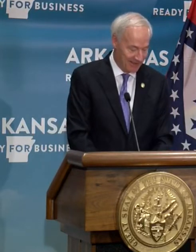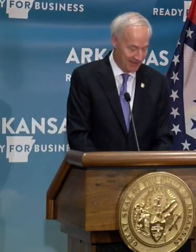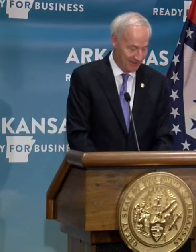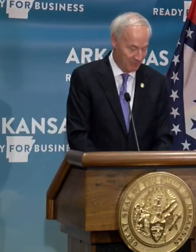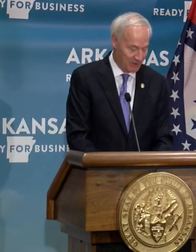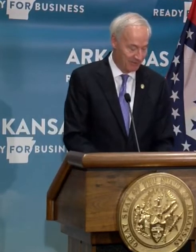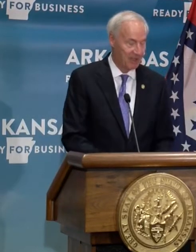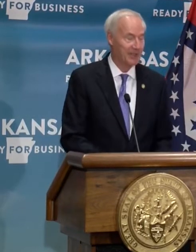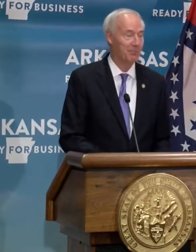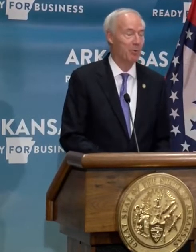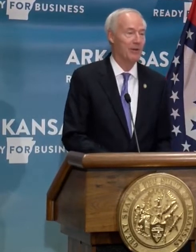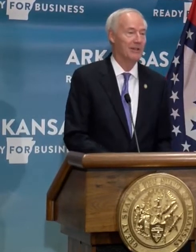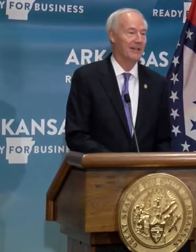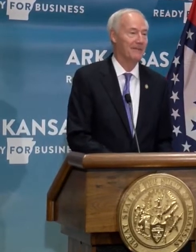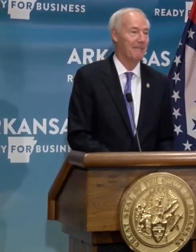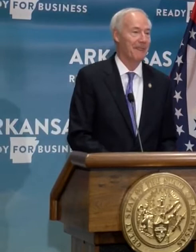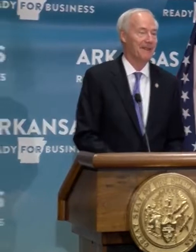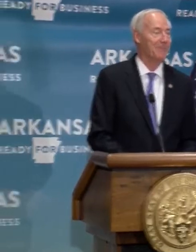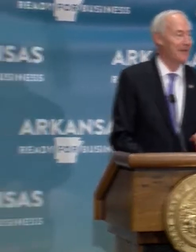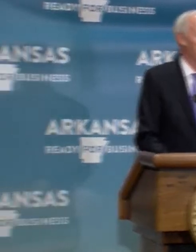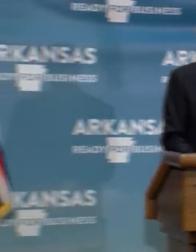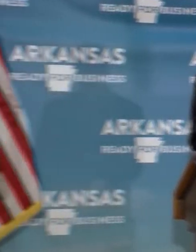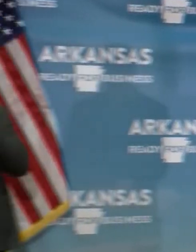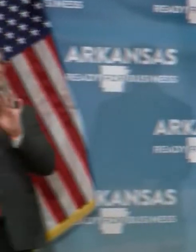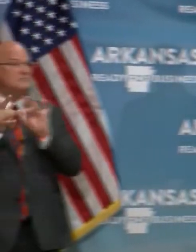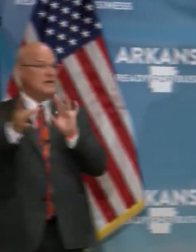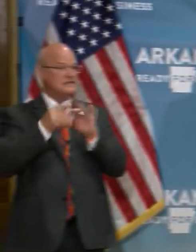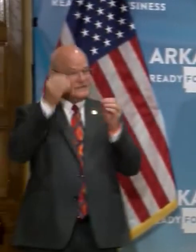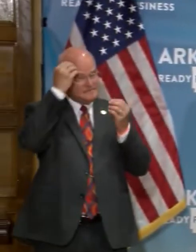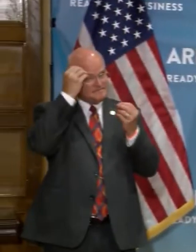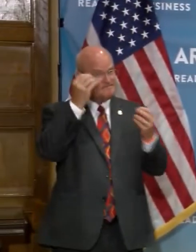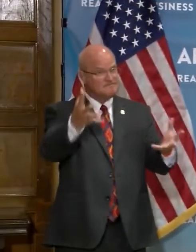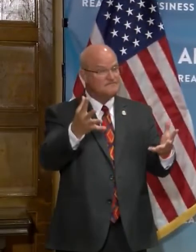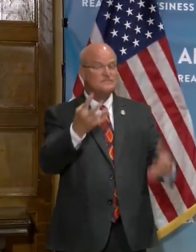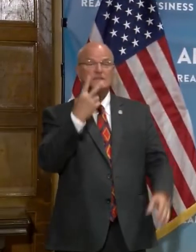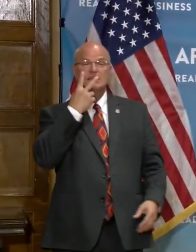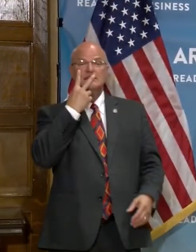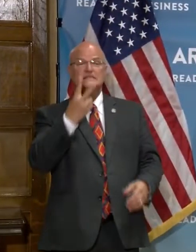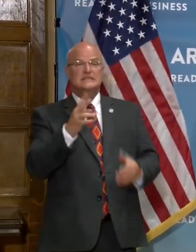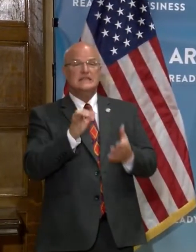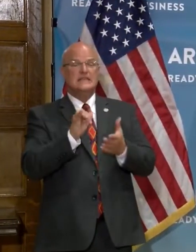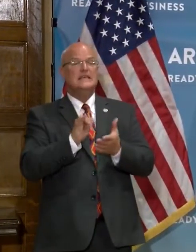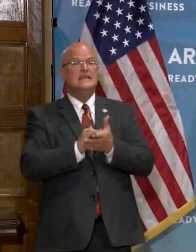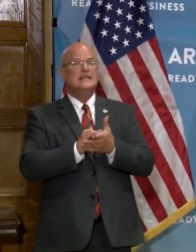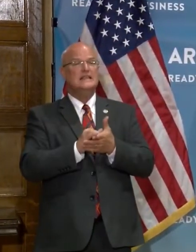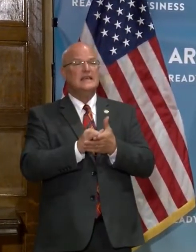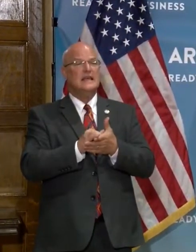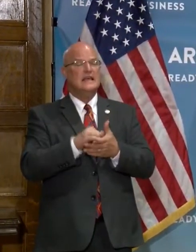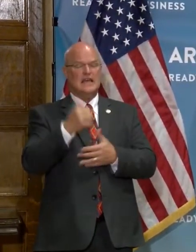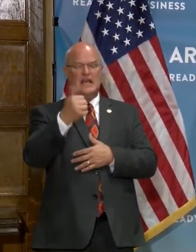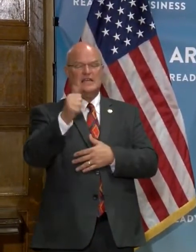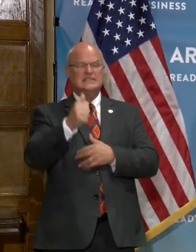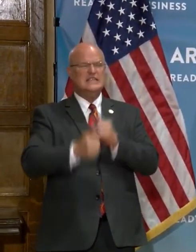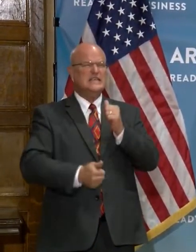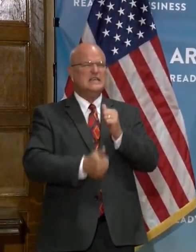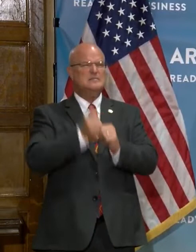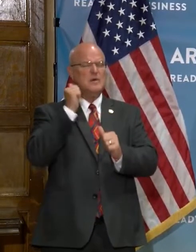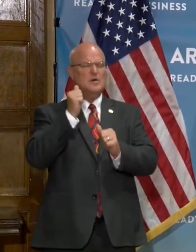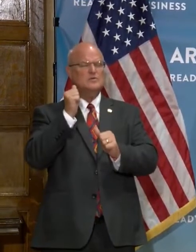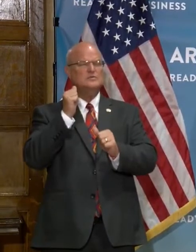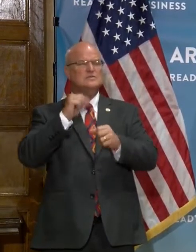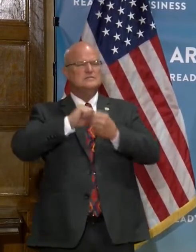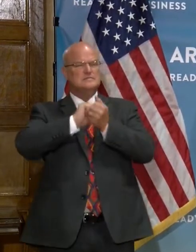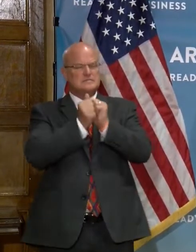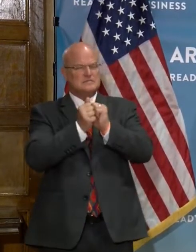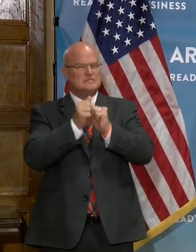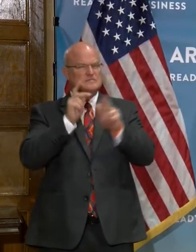thought that was a very important message to see that in our 10 most populous counties,